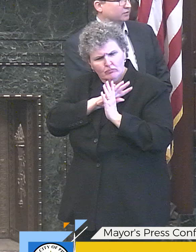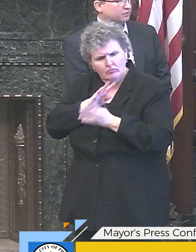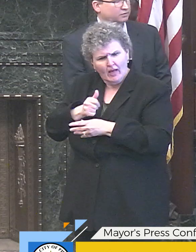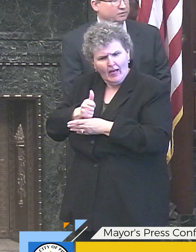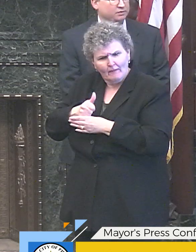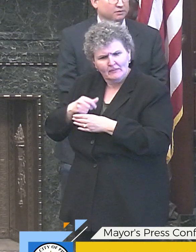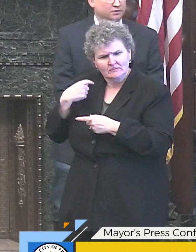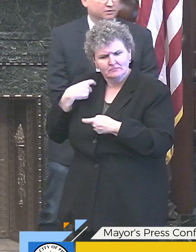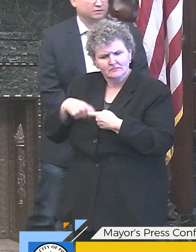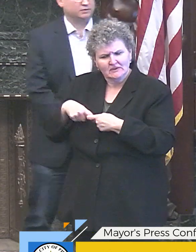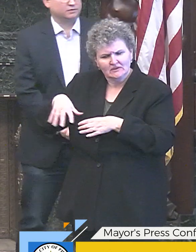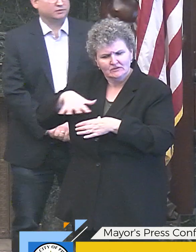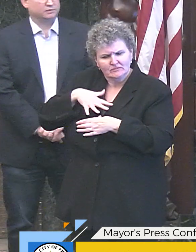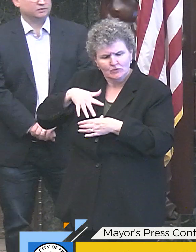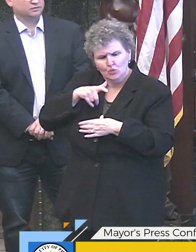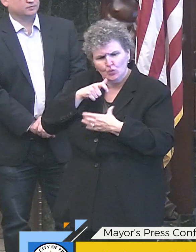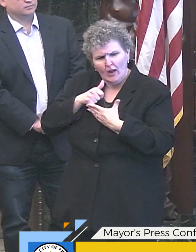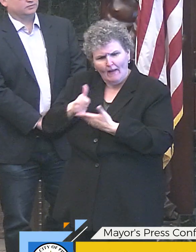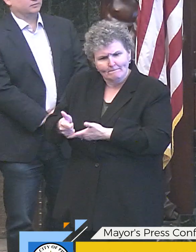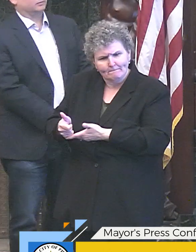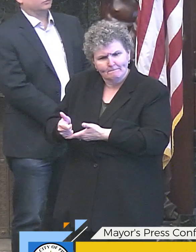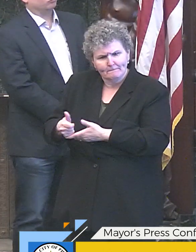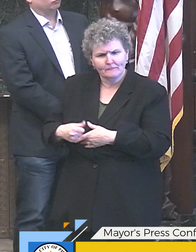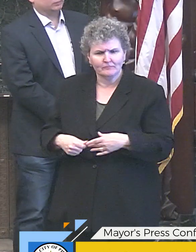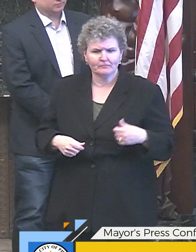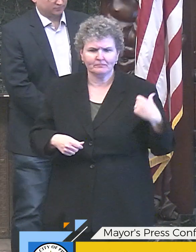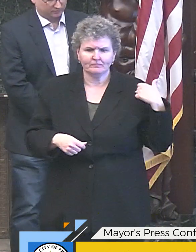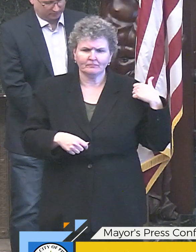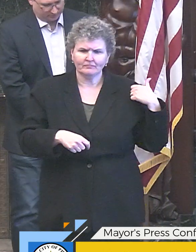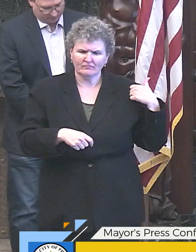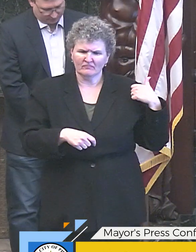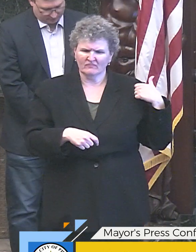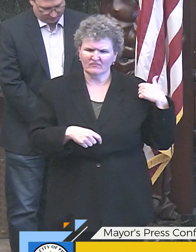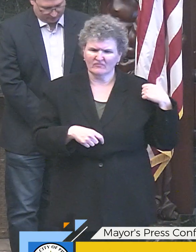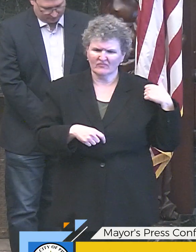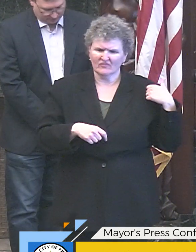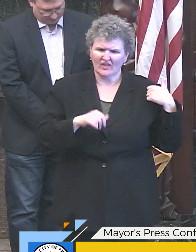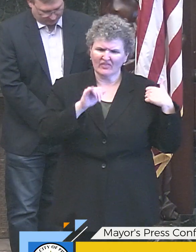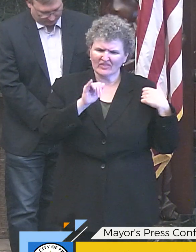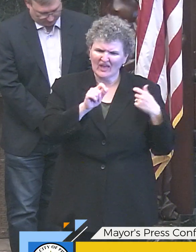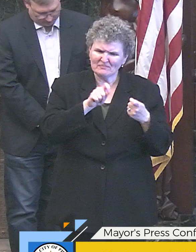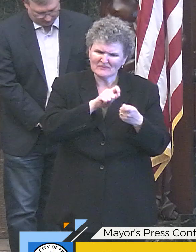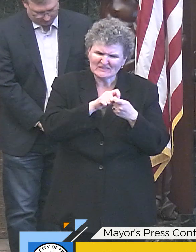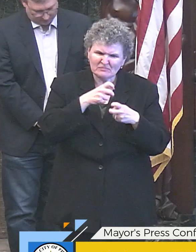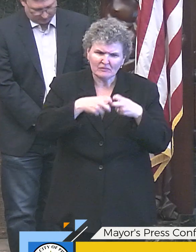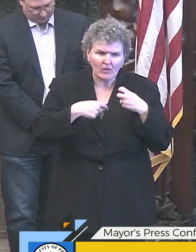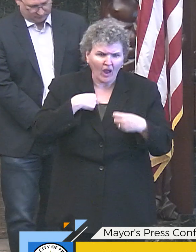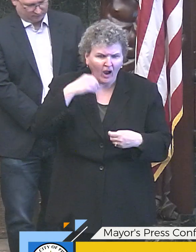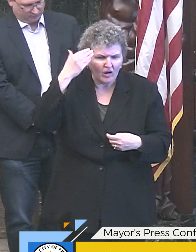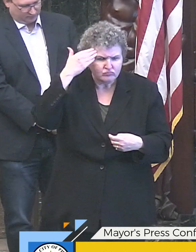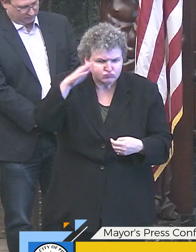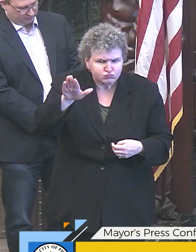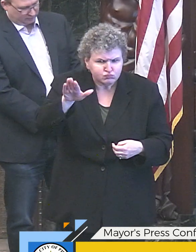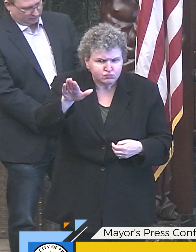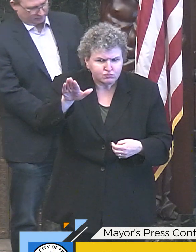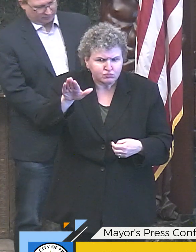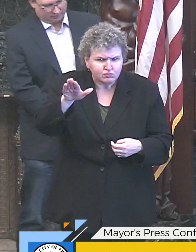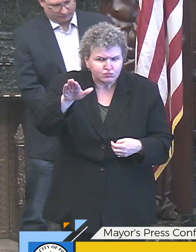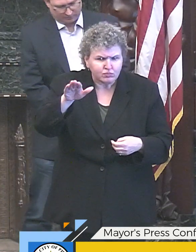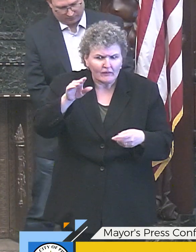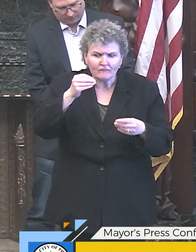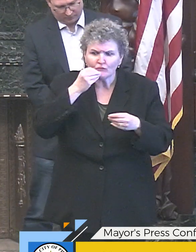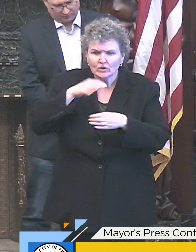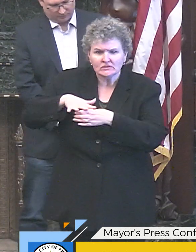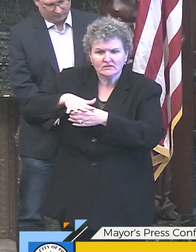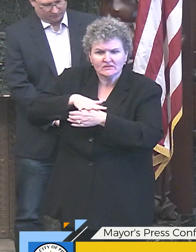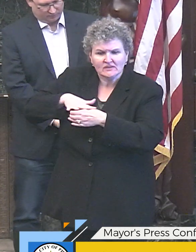are for. Well, I'm not specifically aware of this particular issue, but there are food sites, obviously 40 of